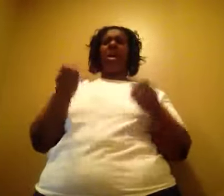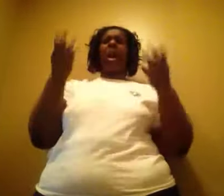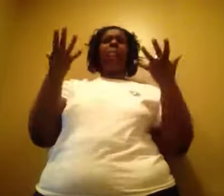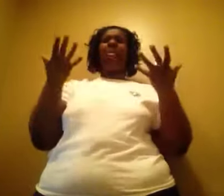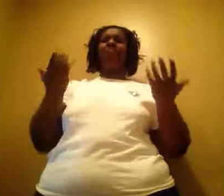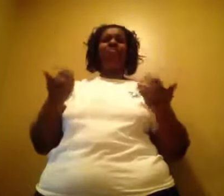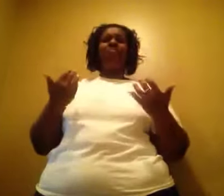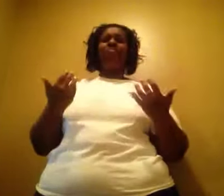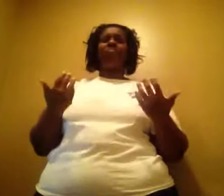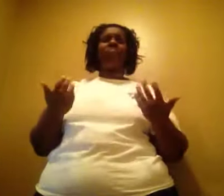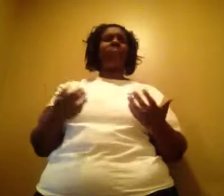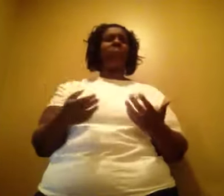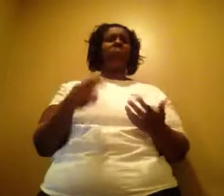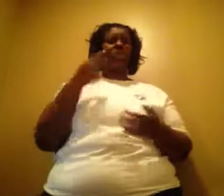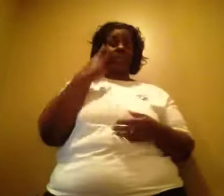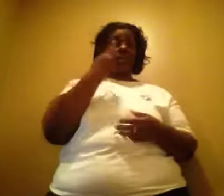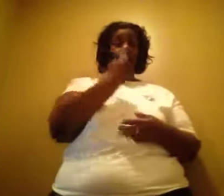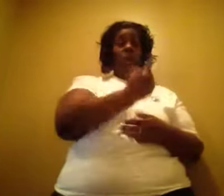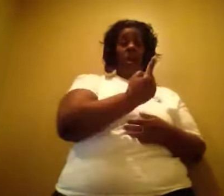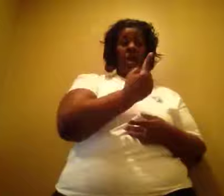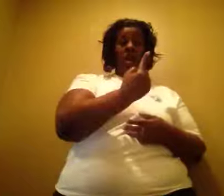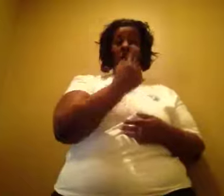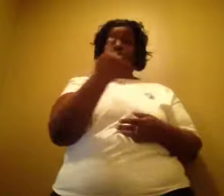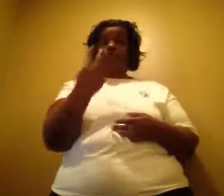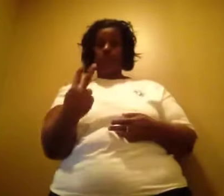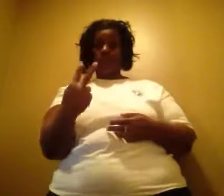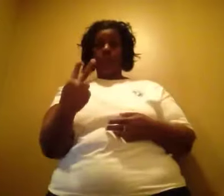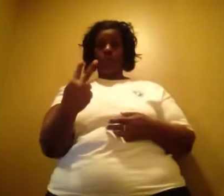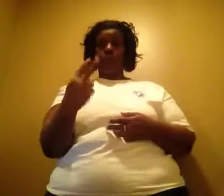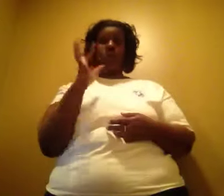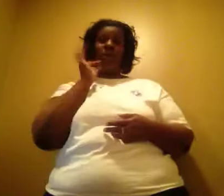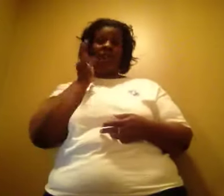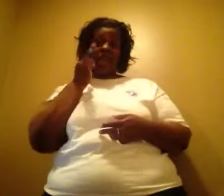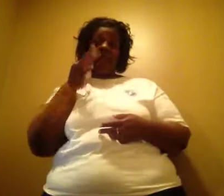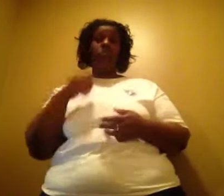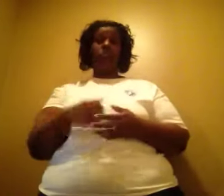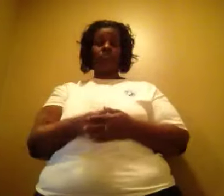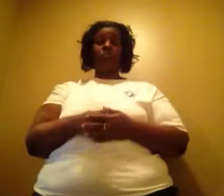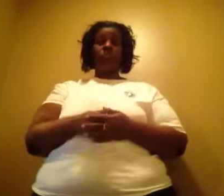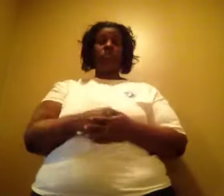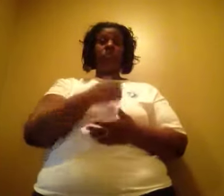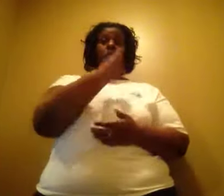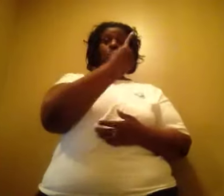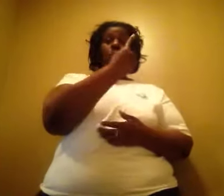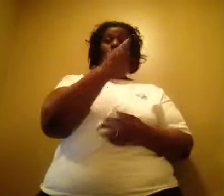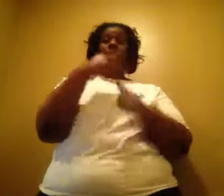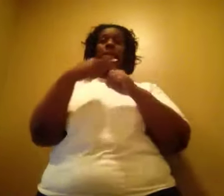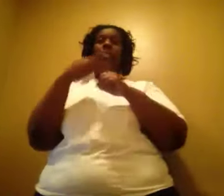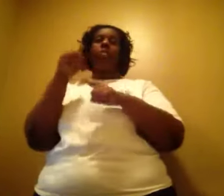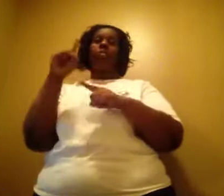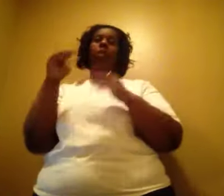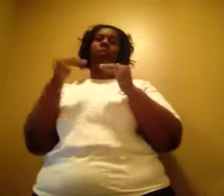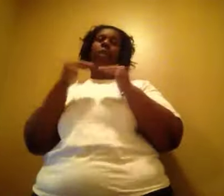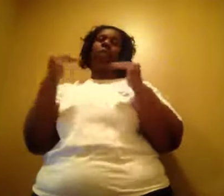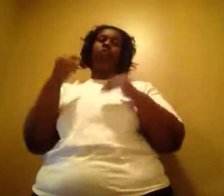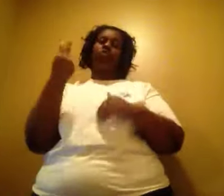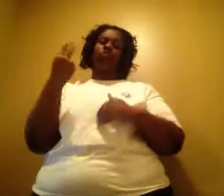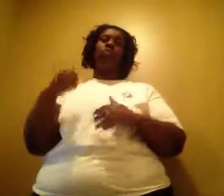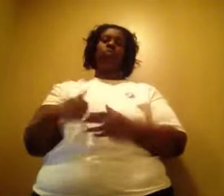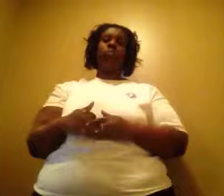I now have? Well, let's say I have 1, 2 avocados. So 1 plus 1 is equal to 2. Now, I know what you're thinking. That